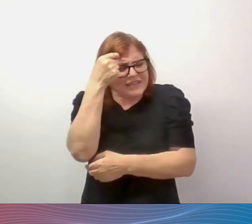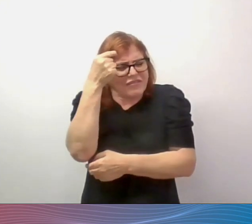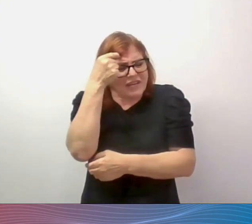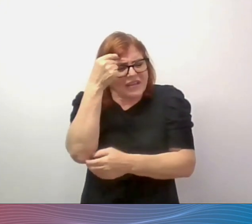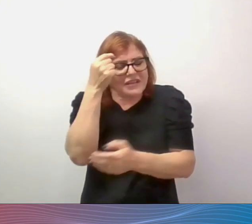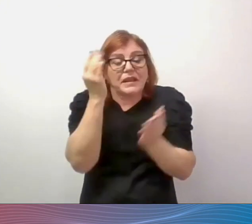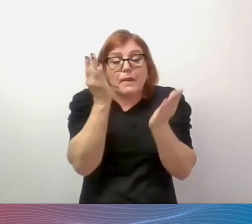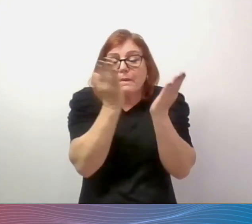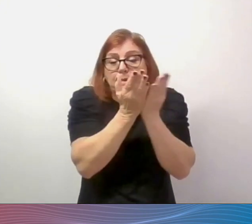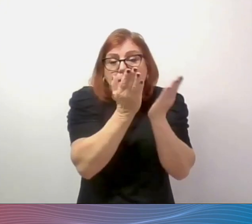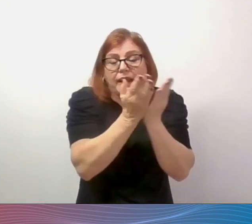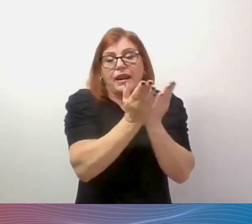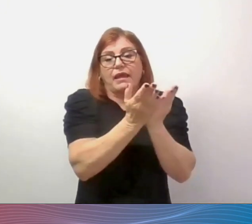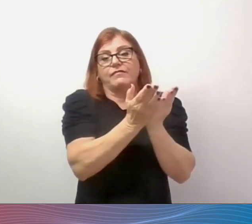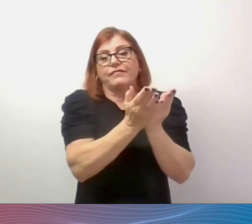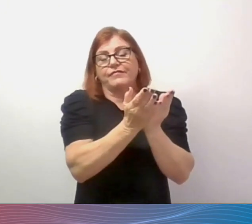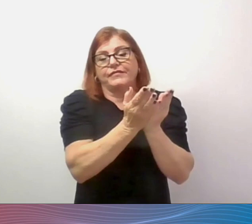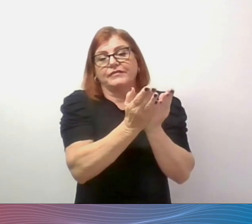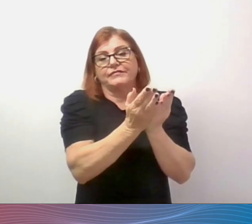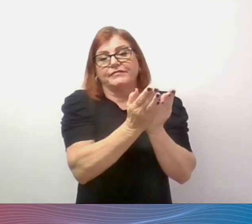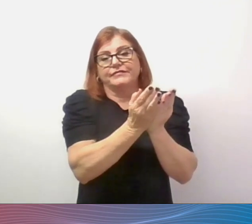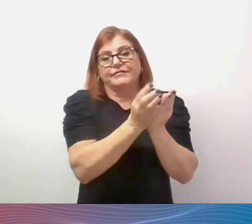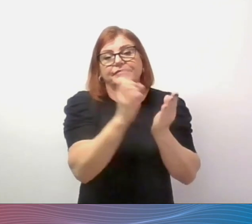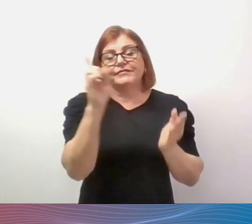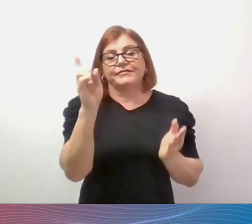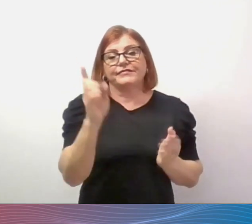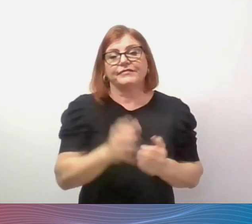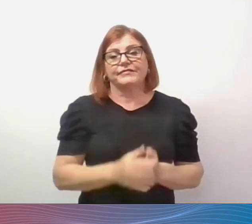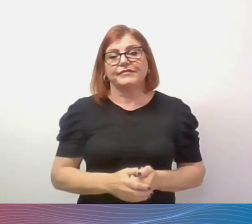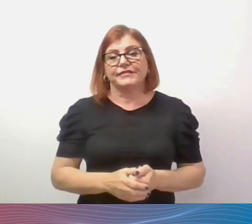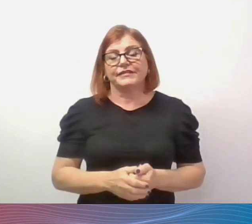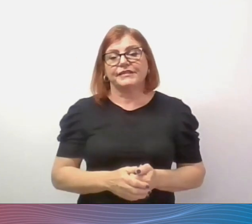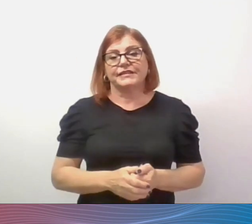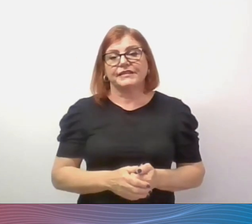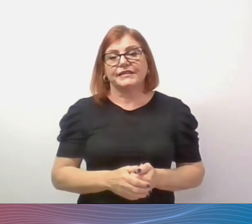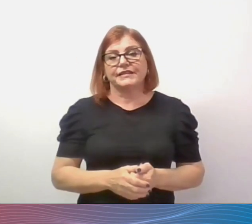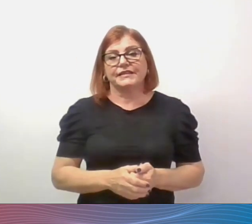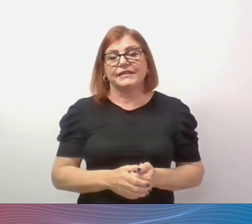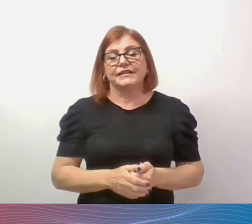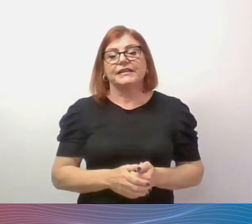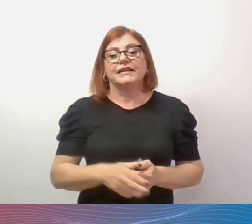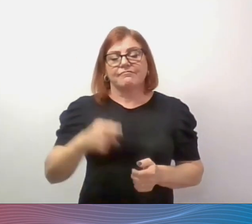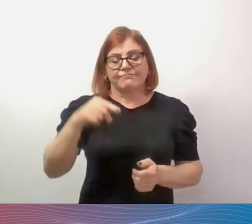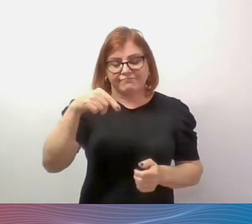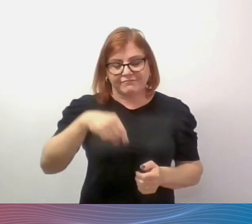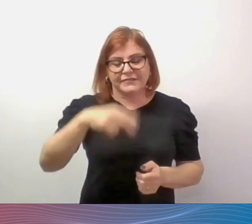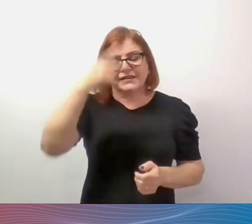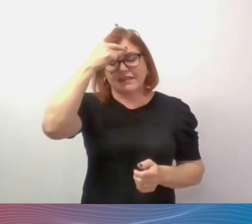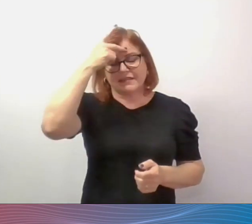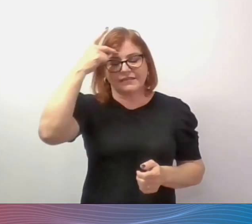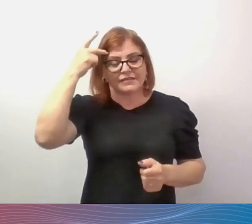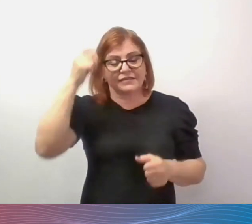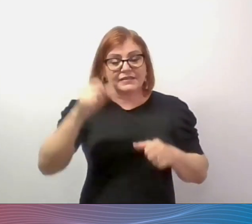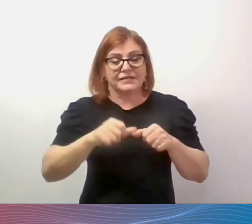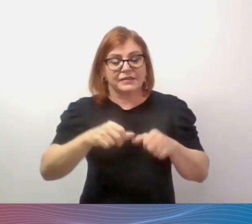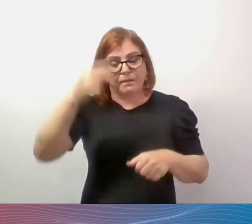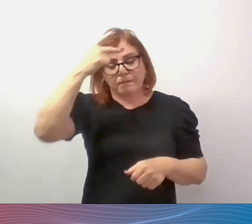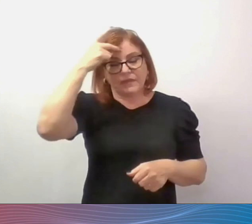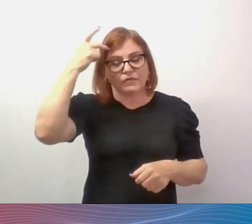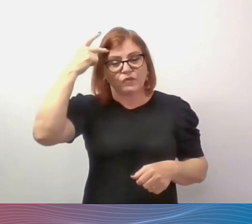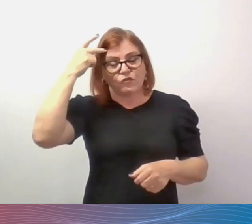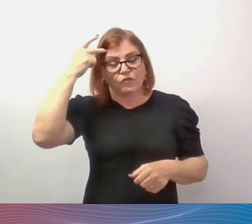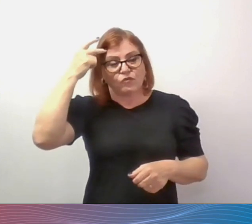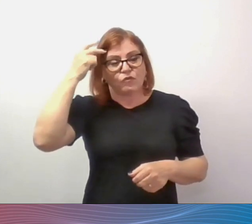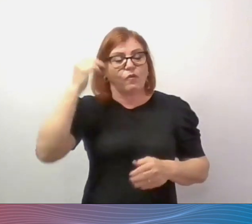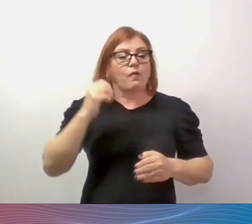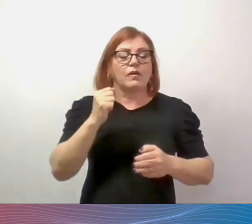But whoever keeps his word, nele verdadeiramente tem sido aperfeiçoado o